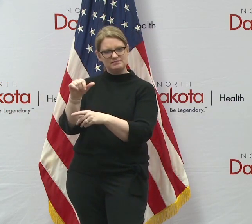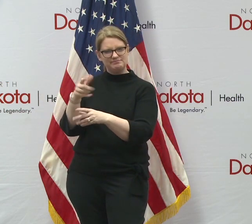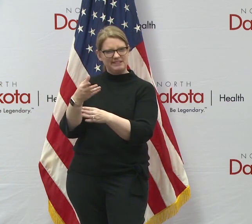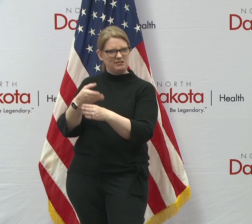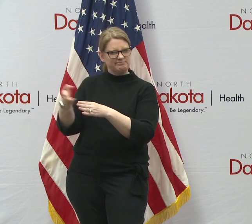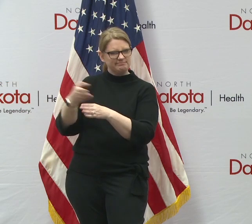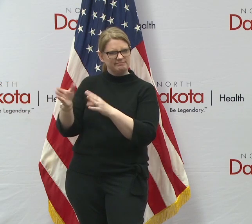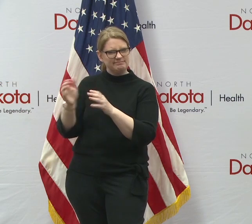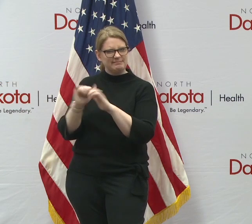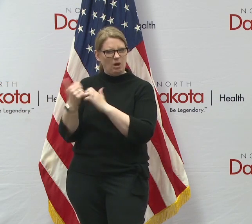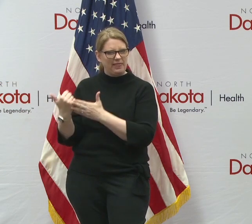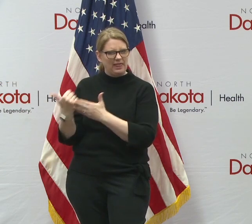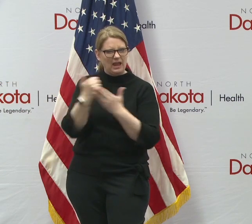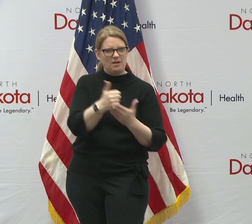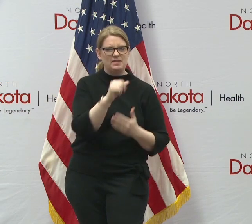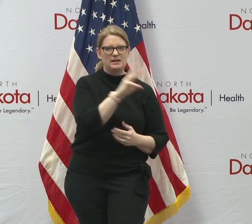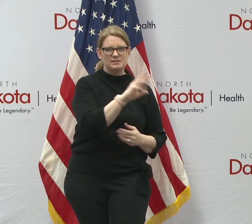let's